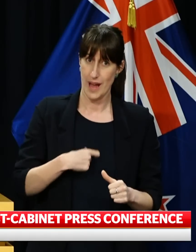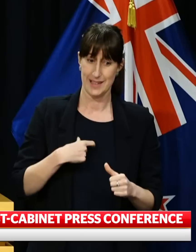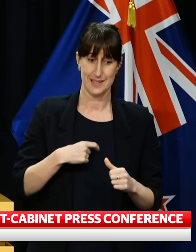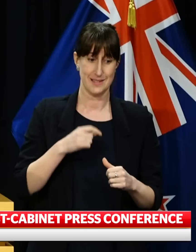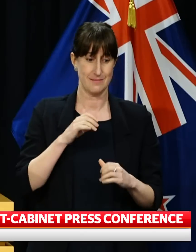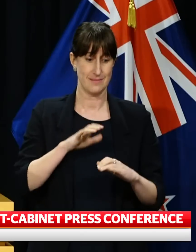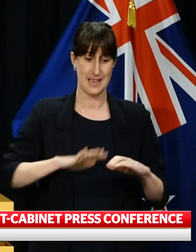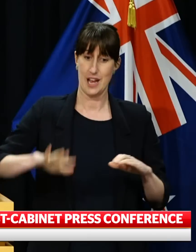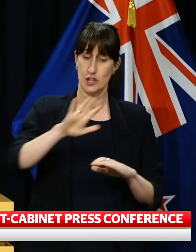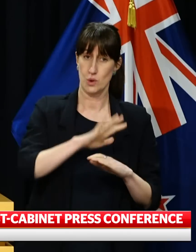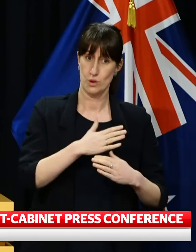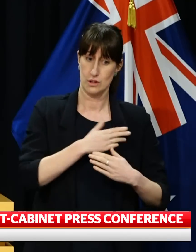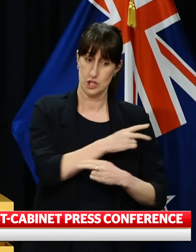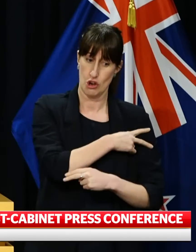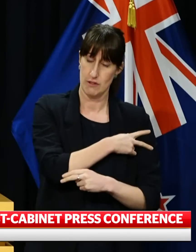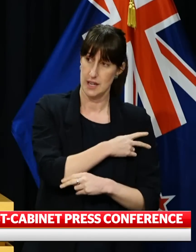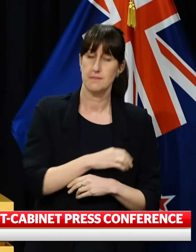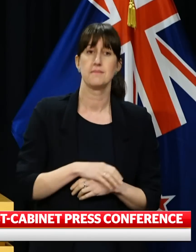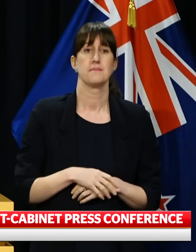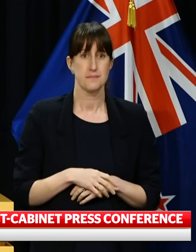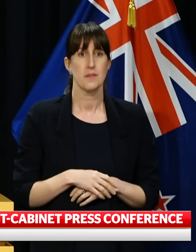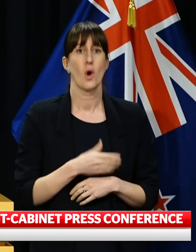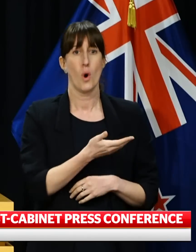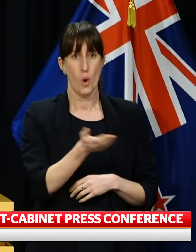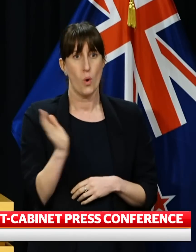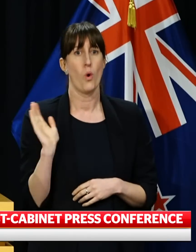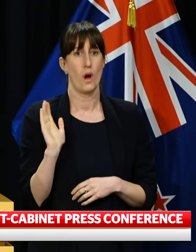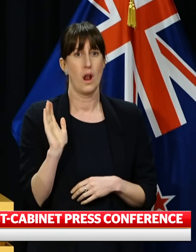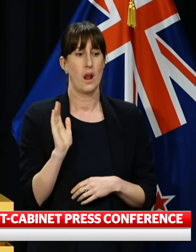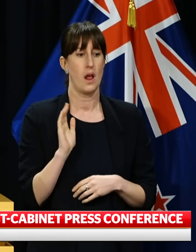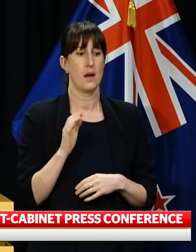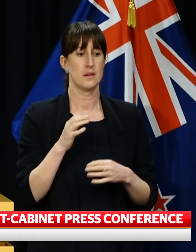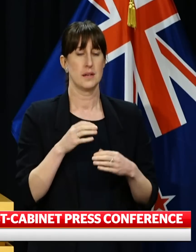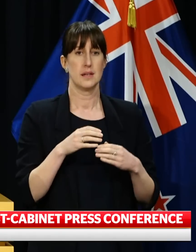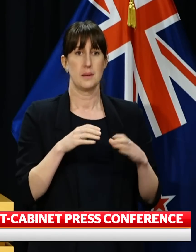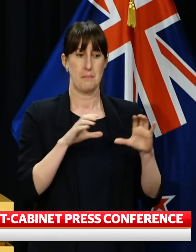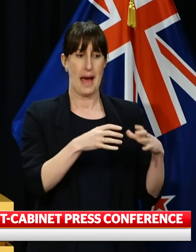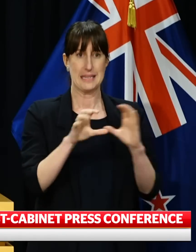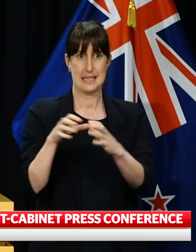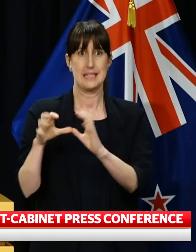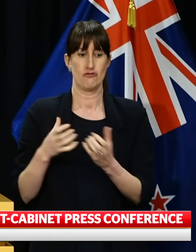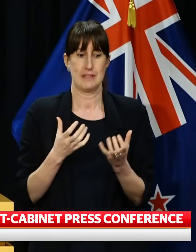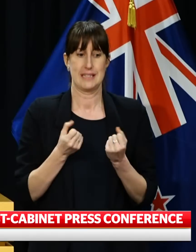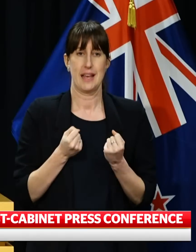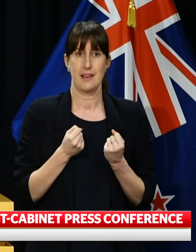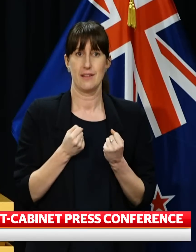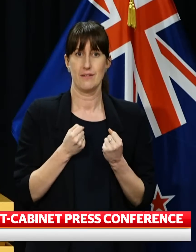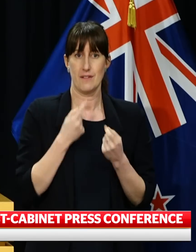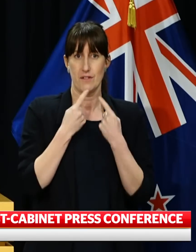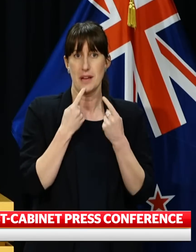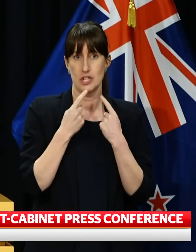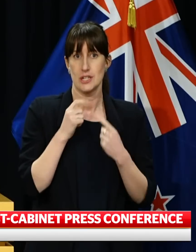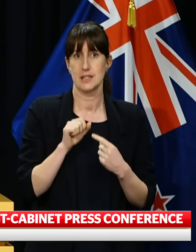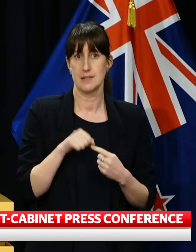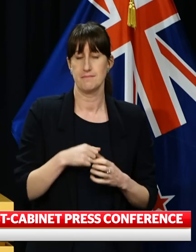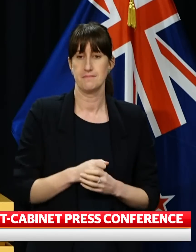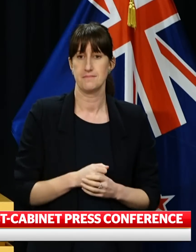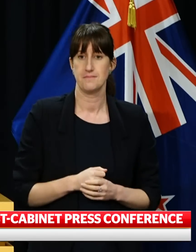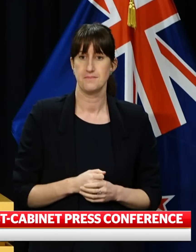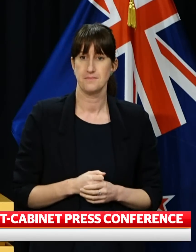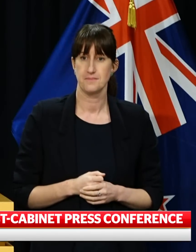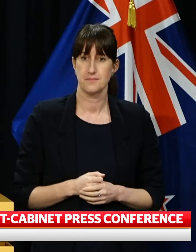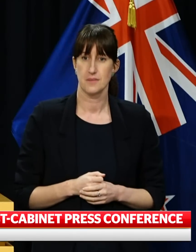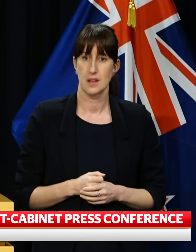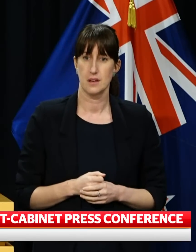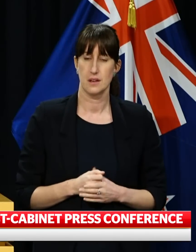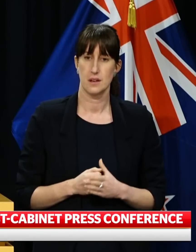have, and members of the Intelligence and Security Committee have also received some information. Just following up on Claudette's question before,